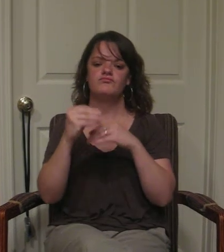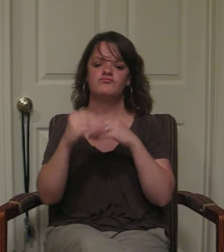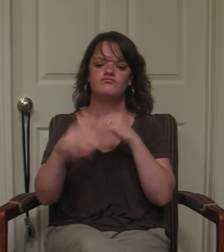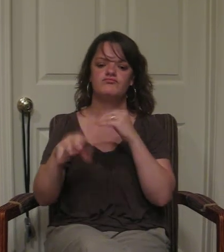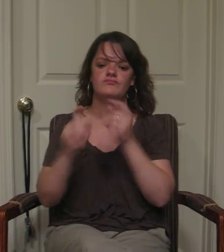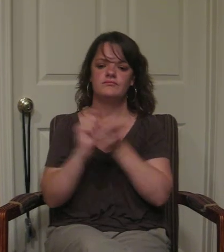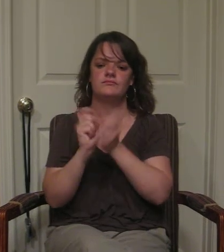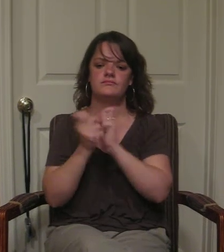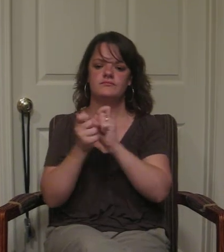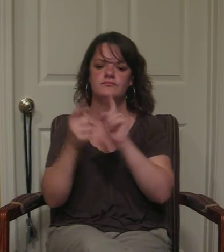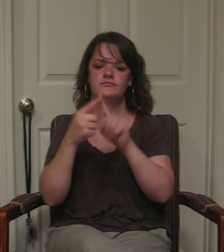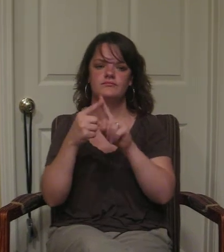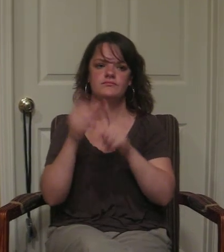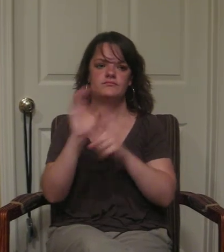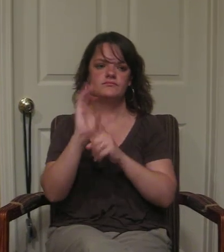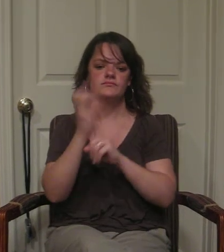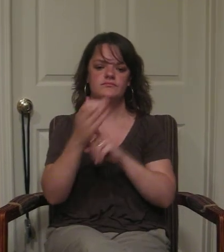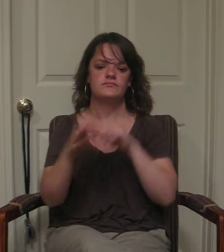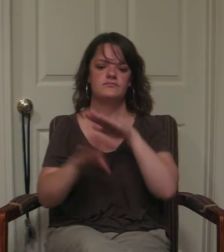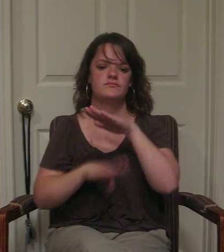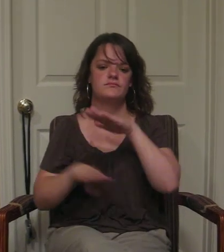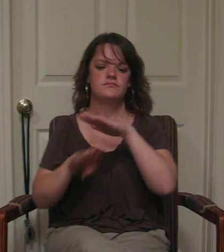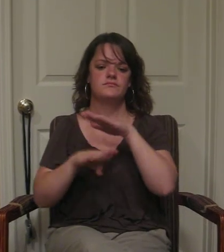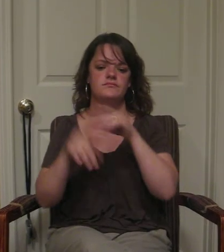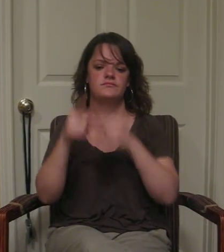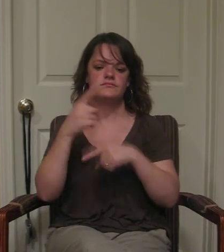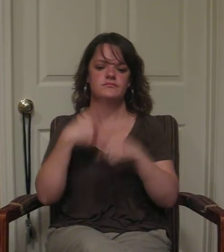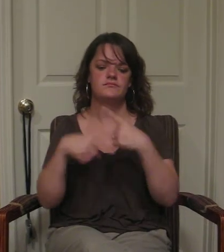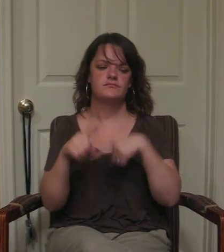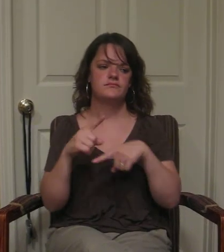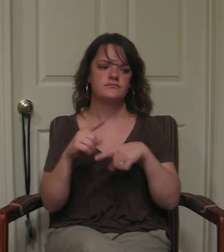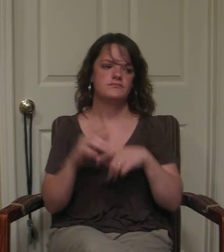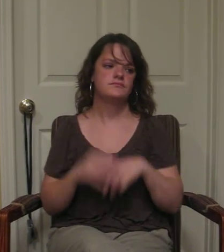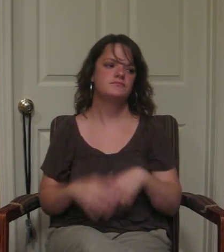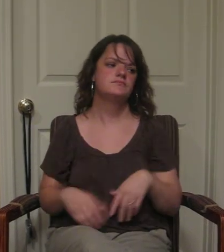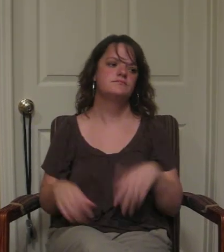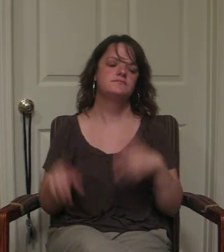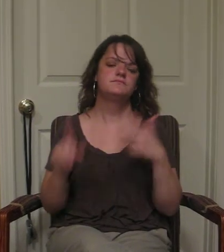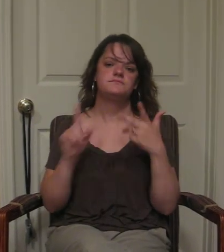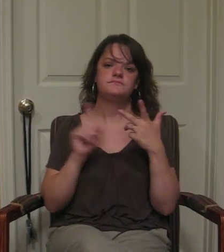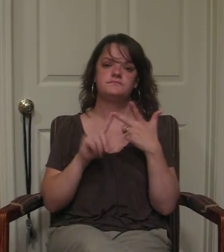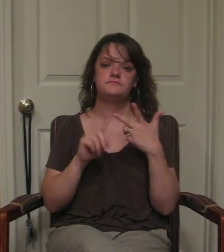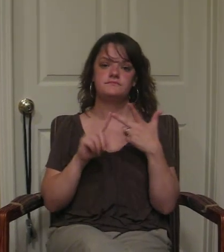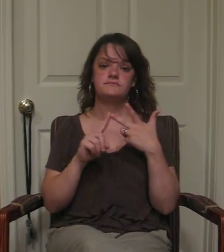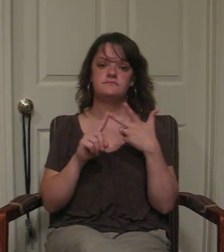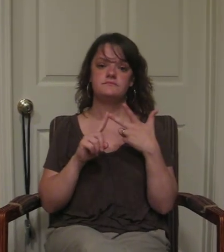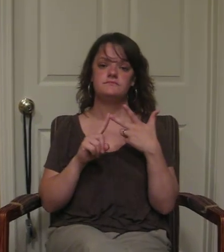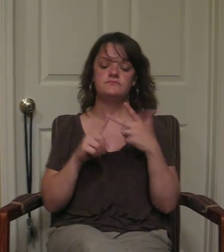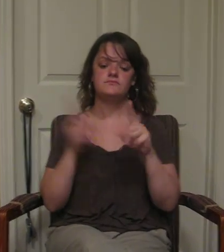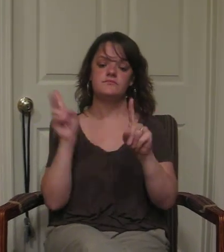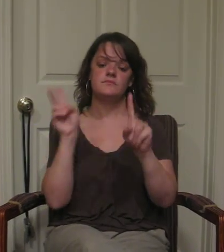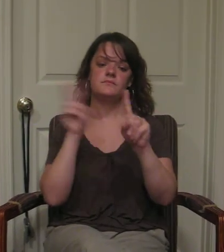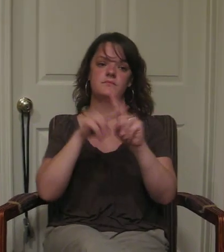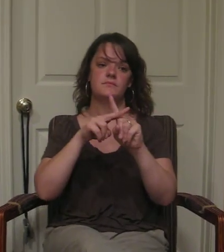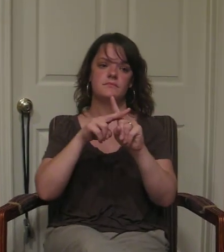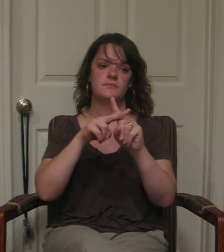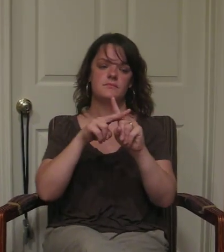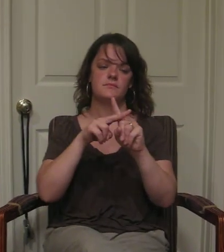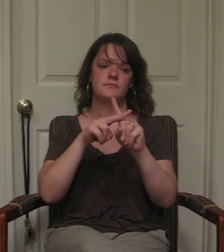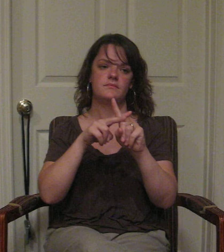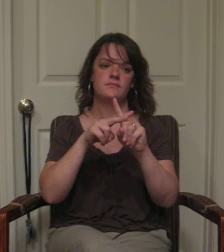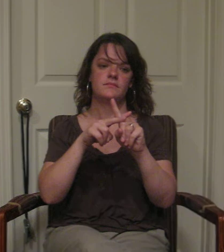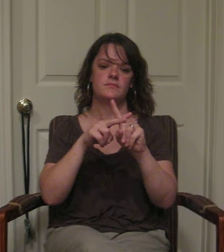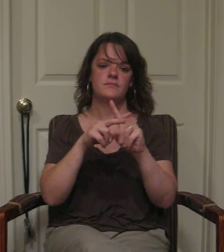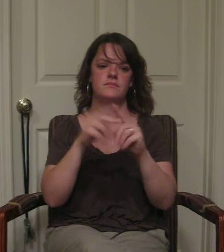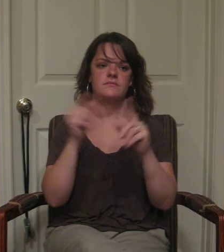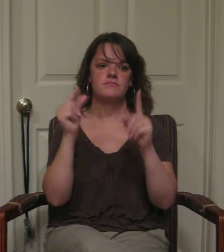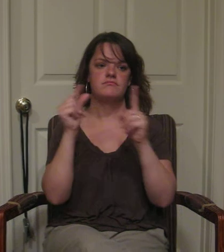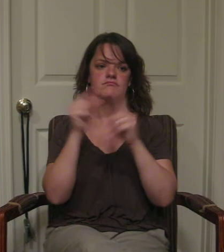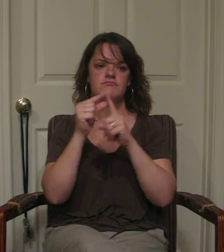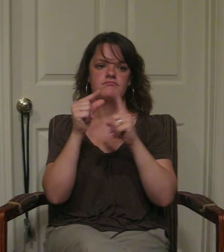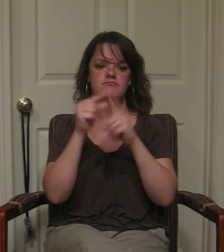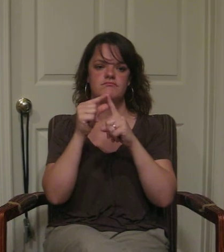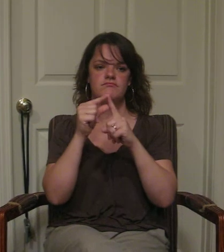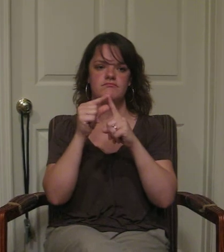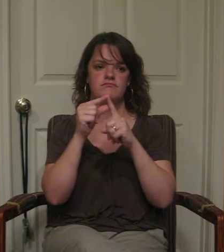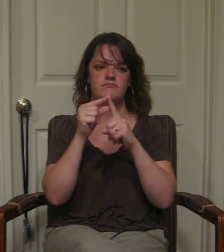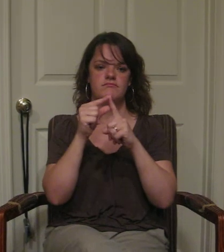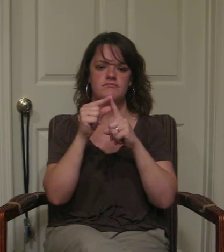signs. The third step is to apply contextual and/or schema screen.